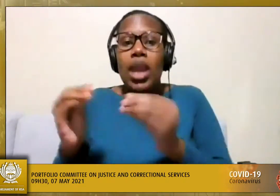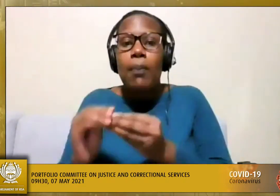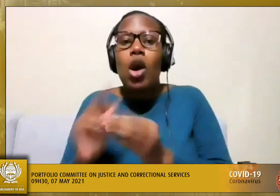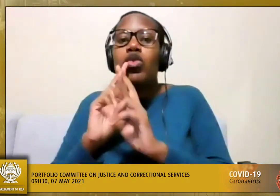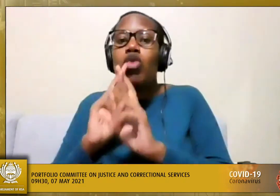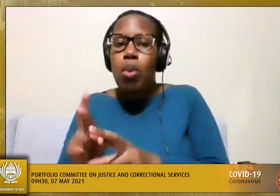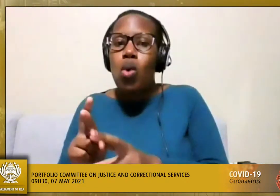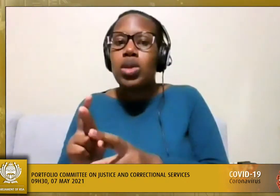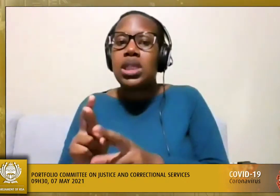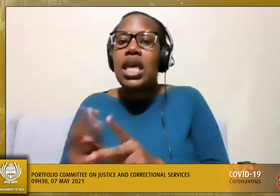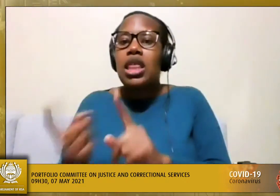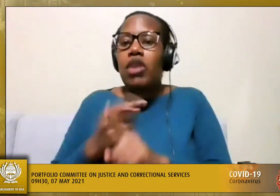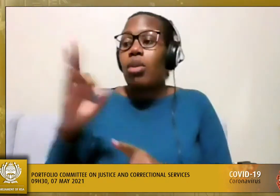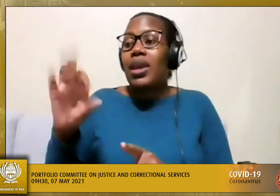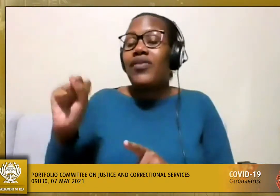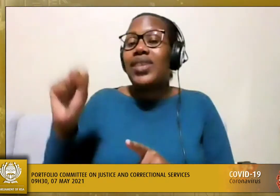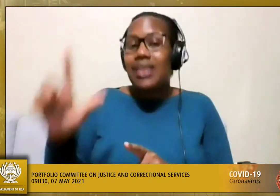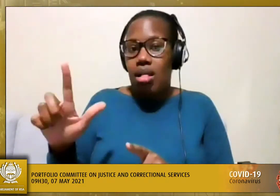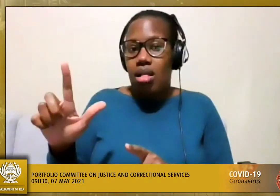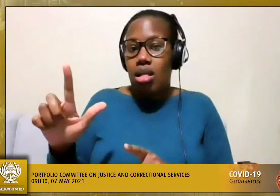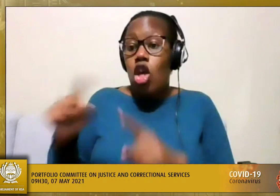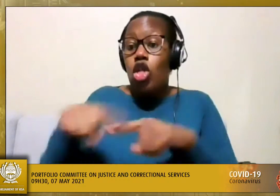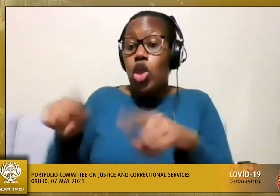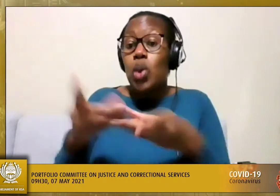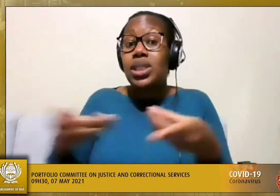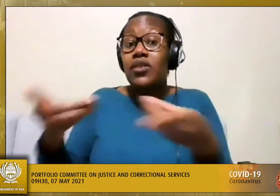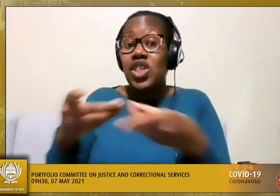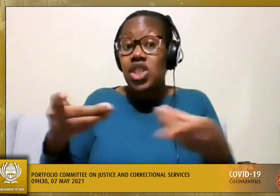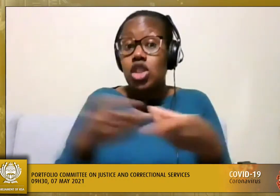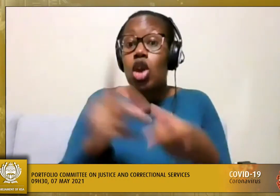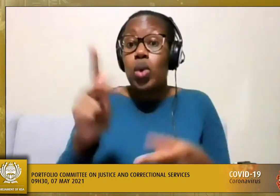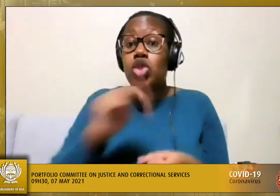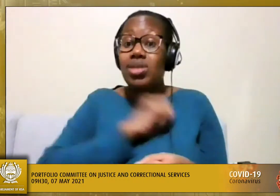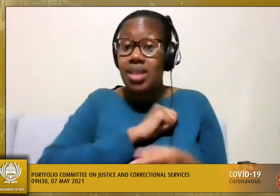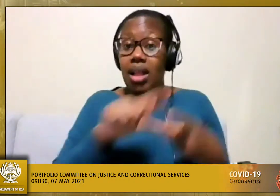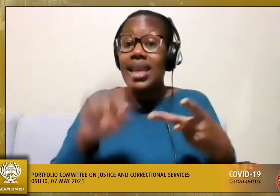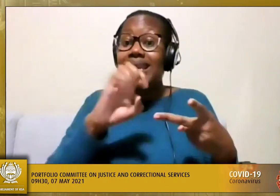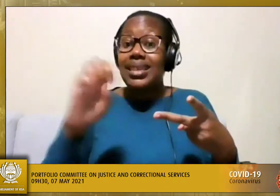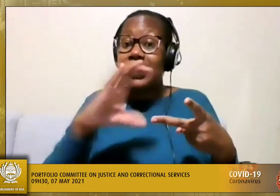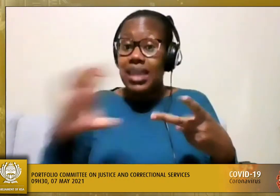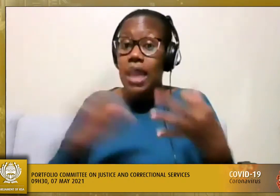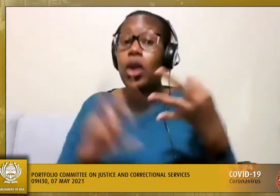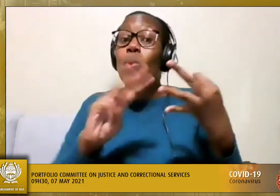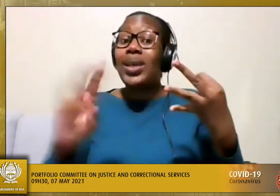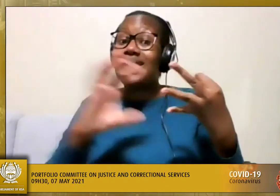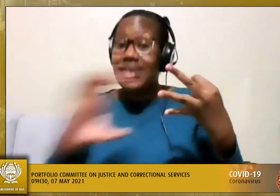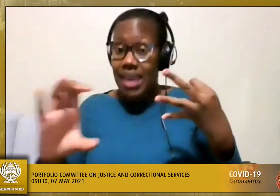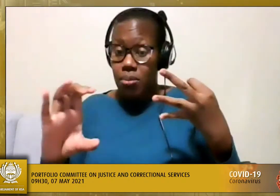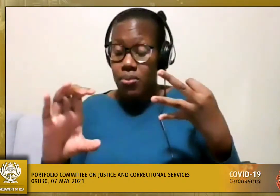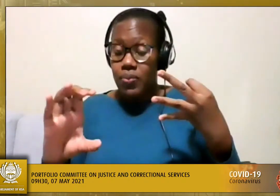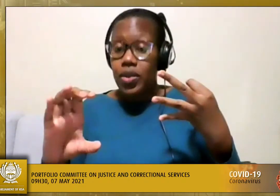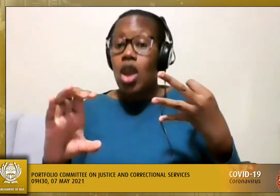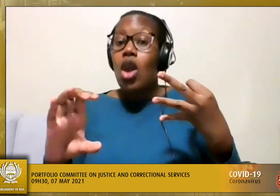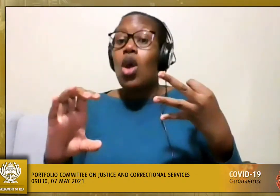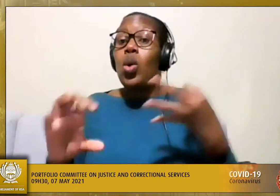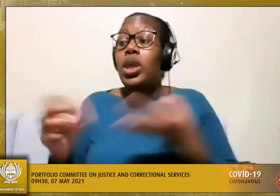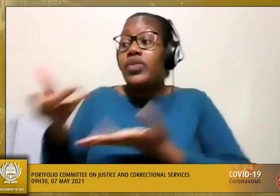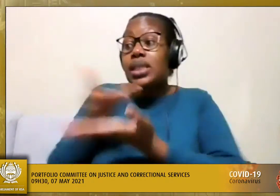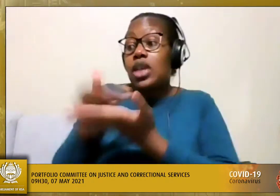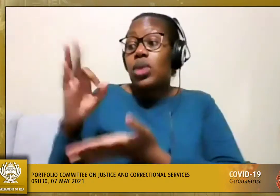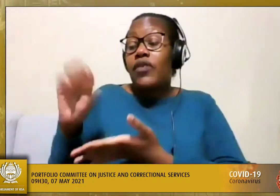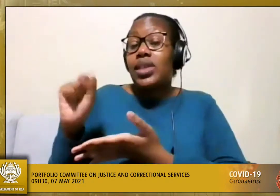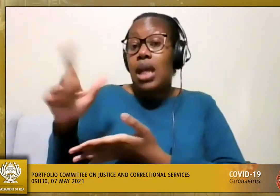that are coming from FSL those divisions are kzn Eastern Cape and Western Cape we've addressed it with our FSL